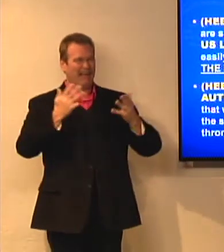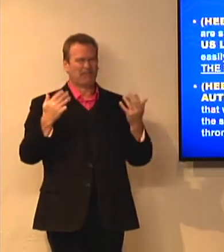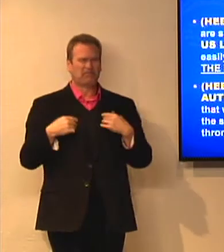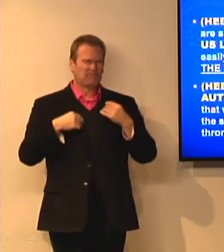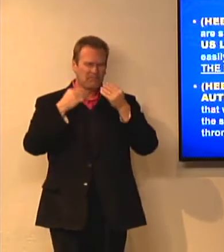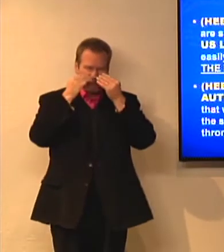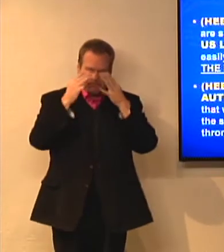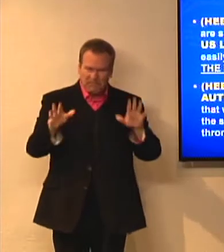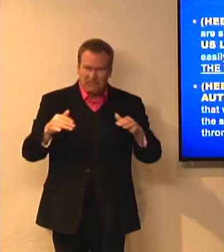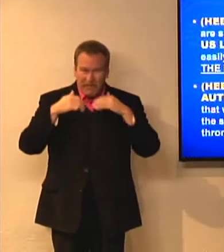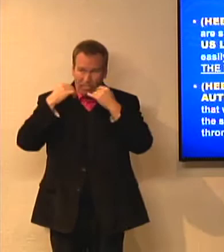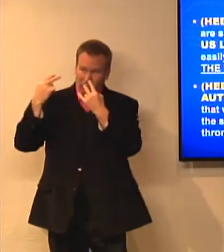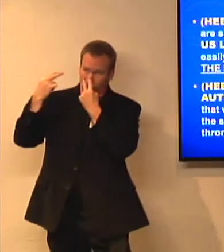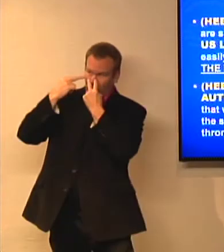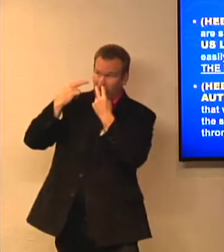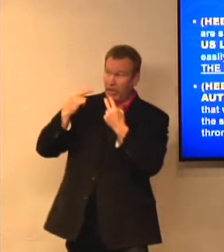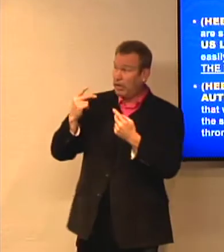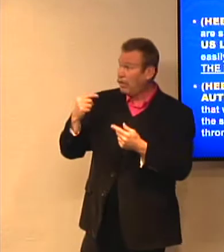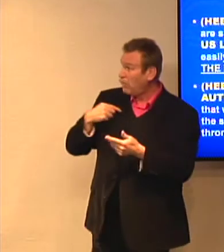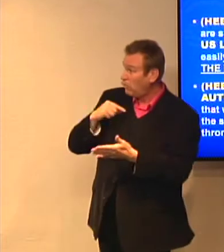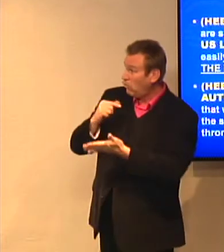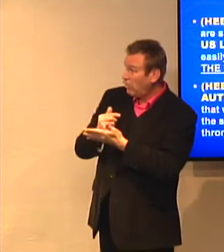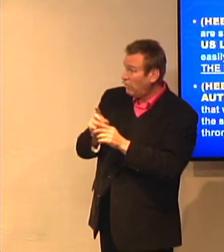You know, sometimes people are like,